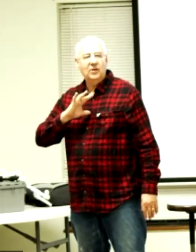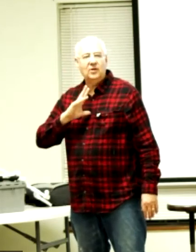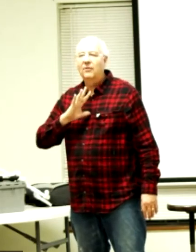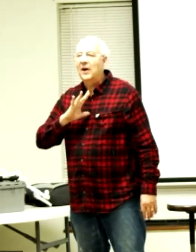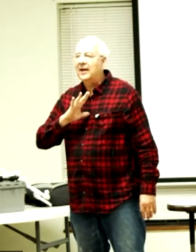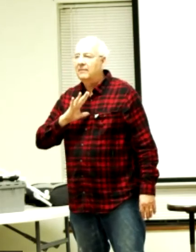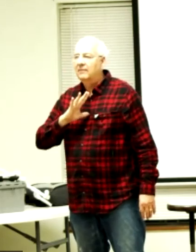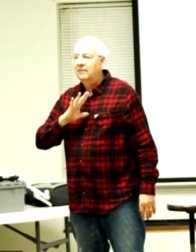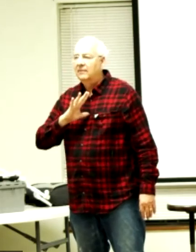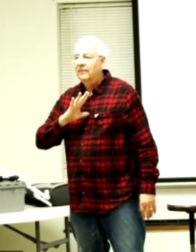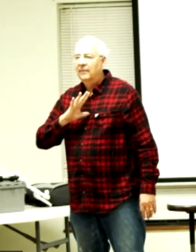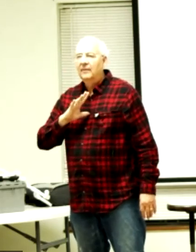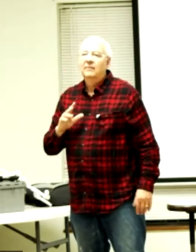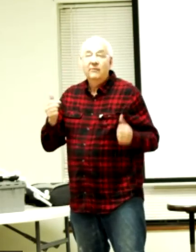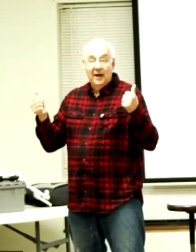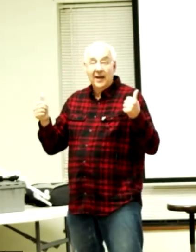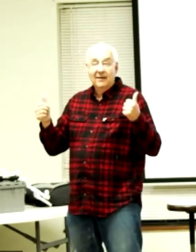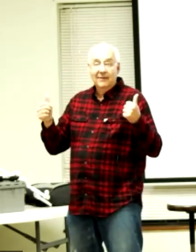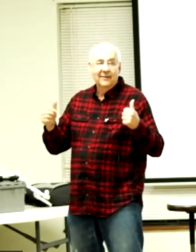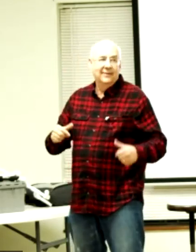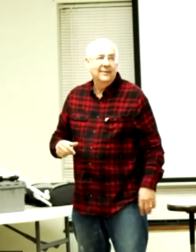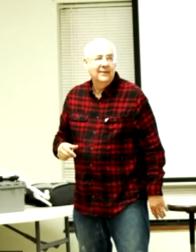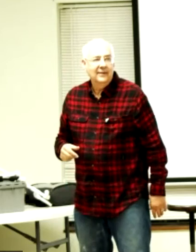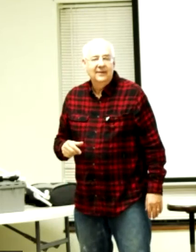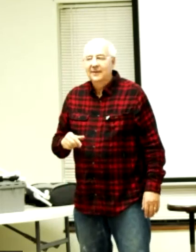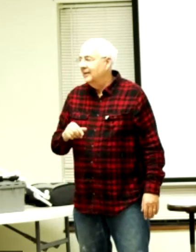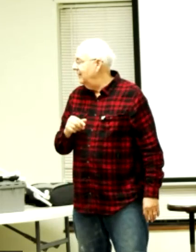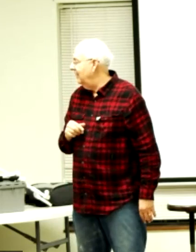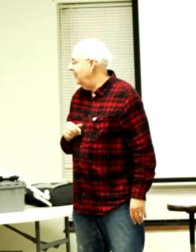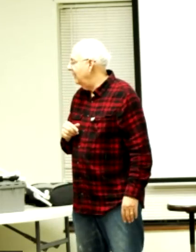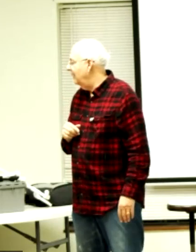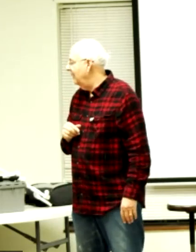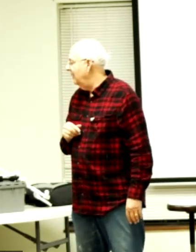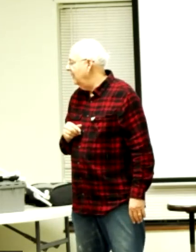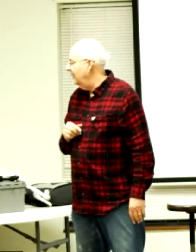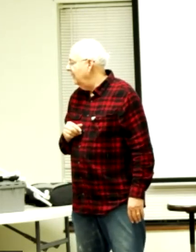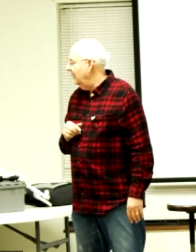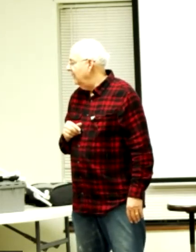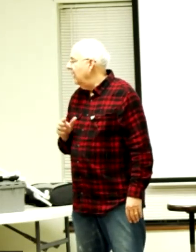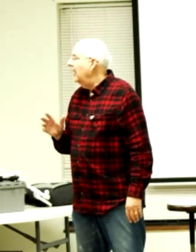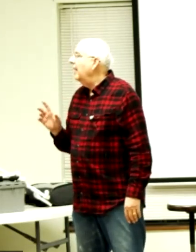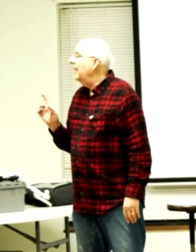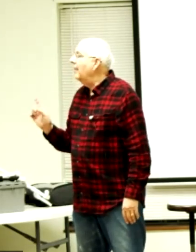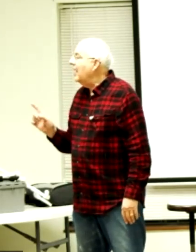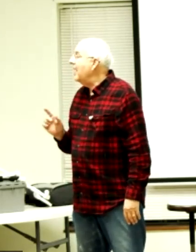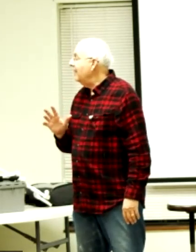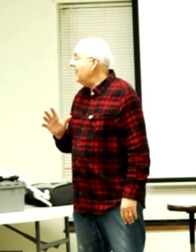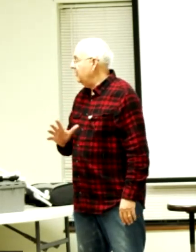just go fine. Fine. But I've also learned fancy. Now my fancy